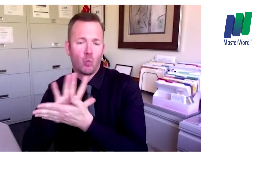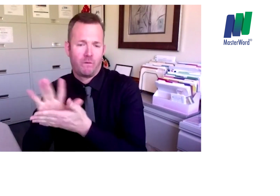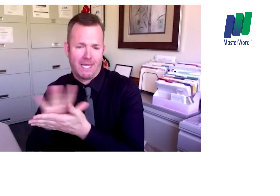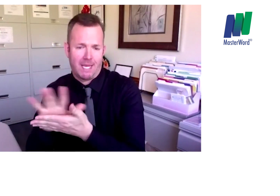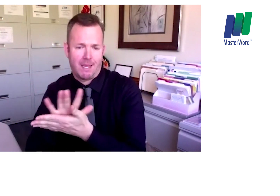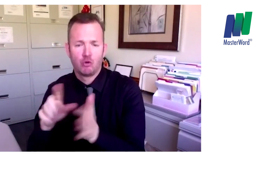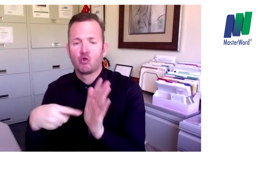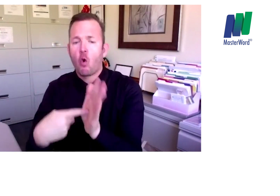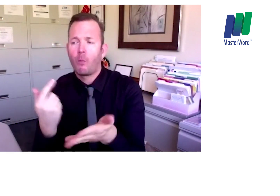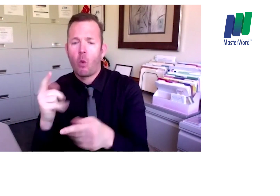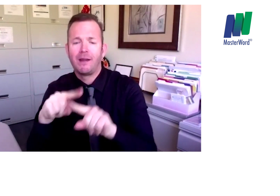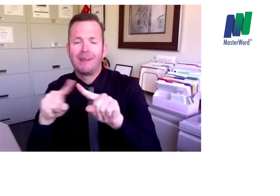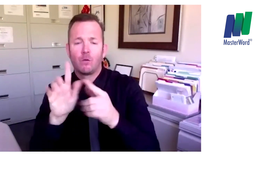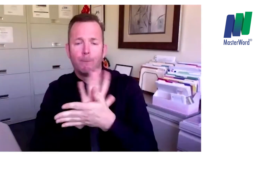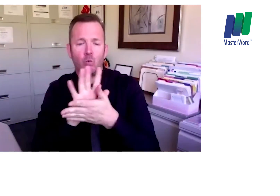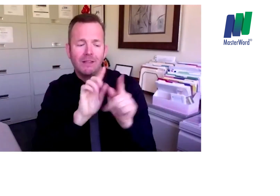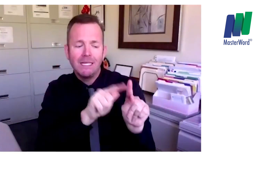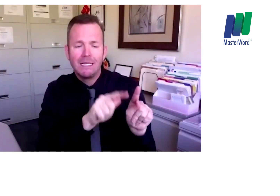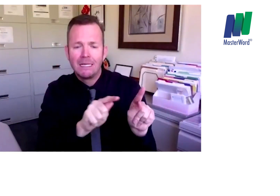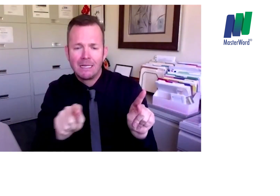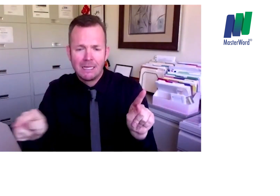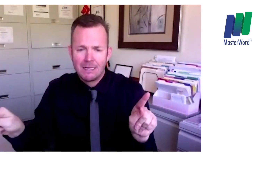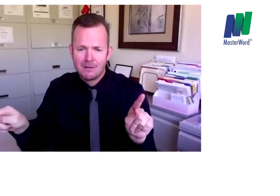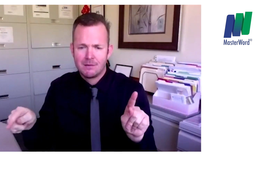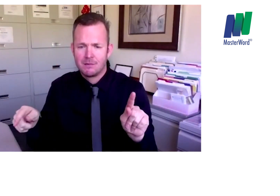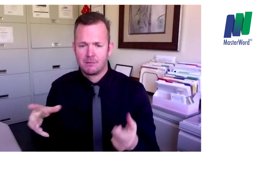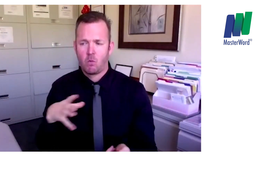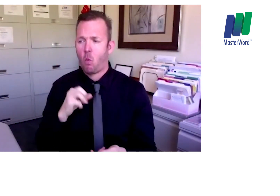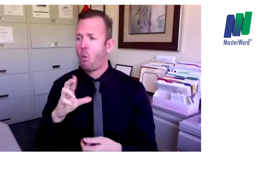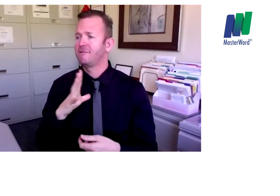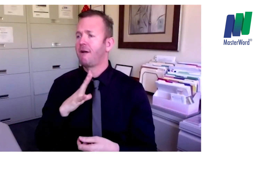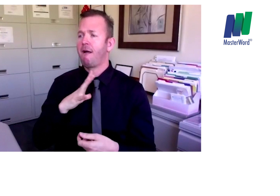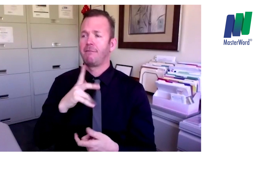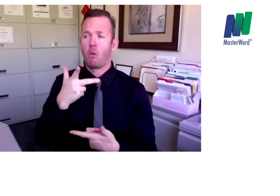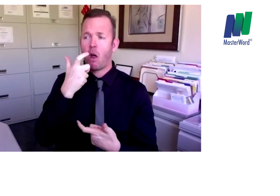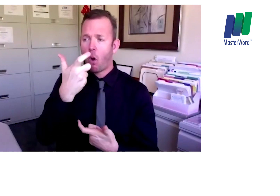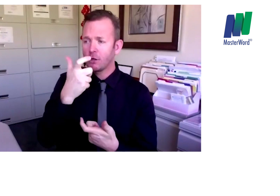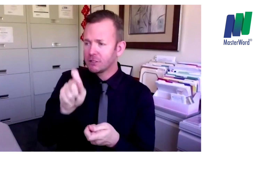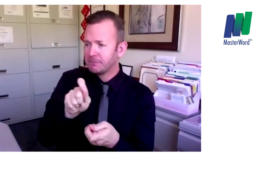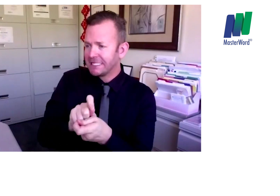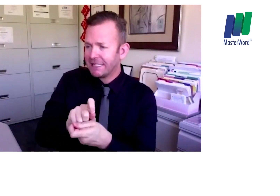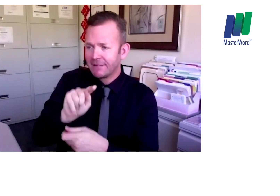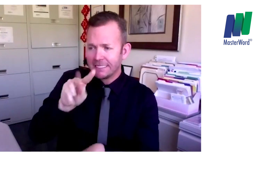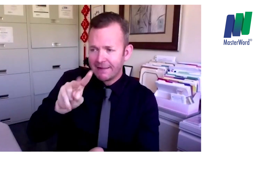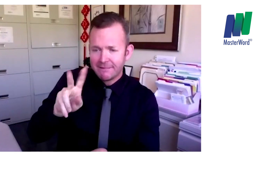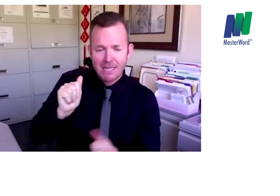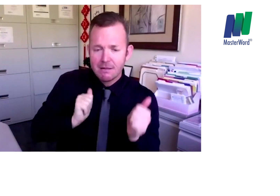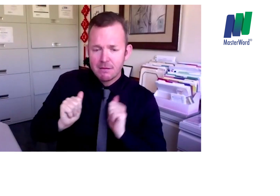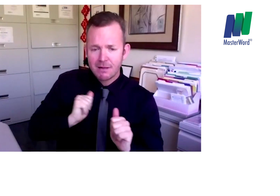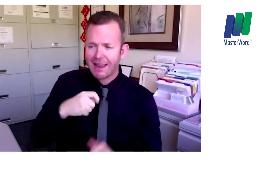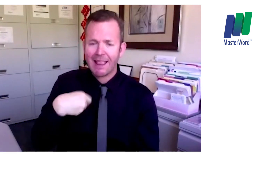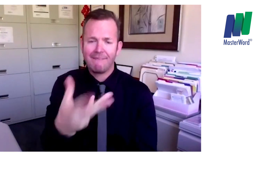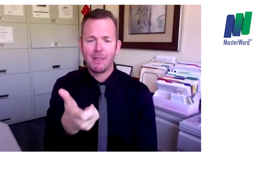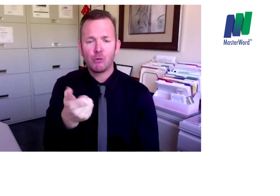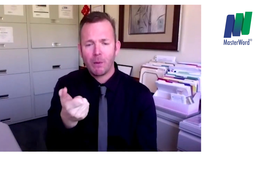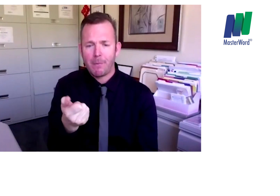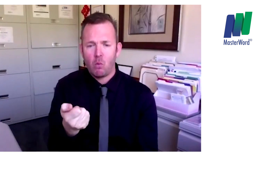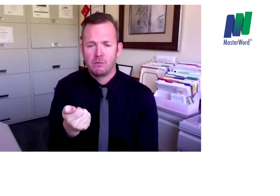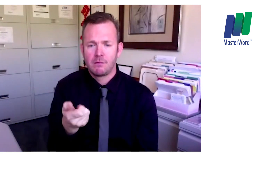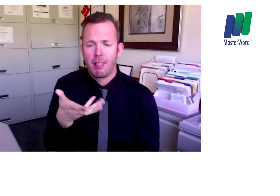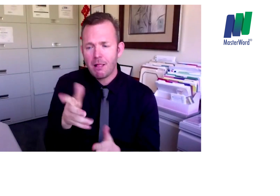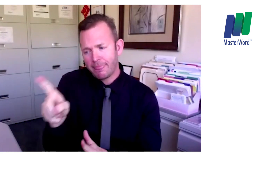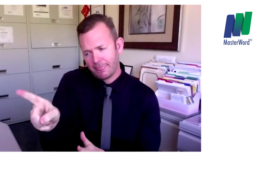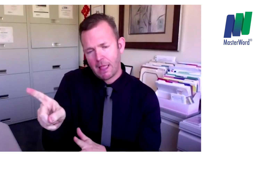water, or perhaps they want to watch a movie. Show them which specific movies might be available options. Maybe they want to watch a